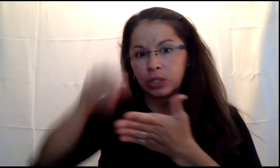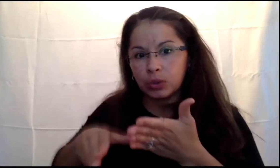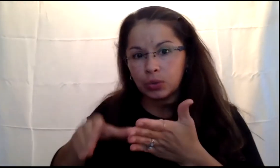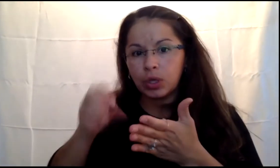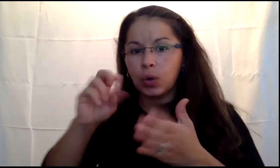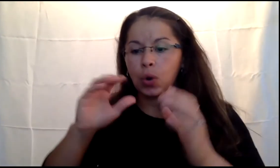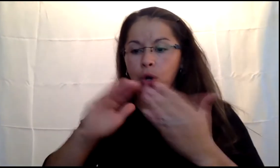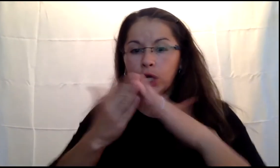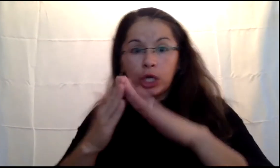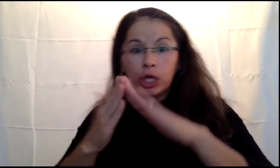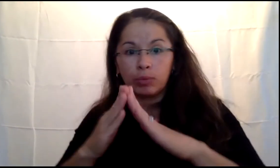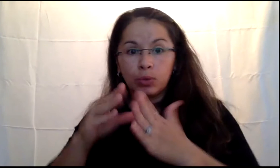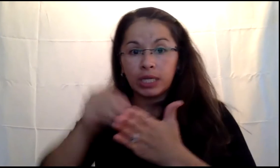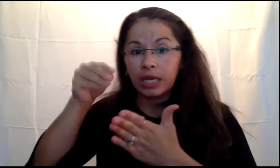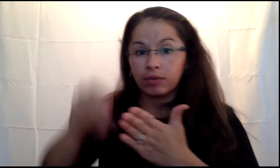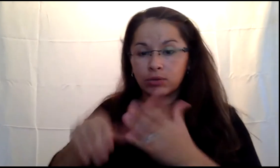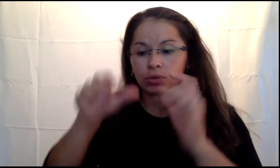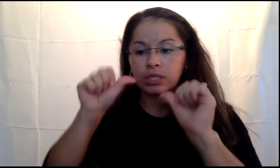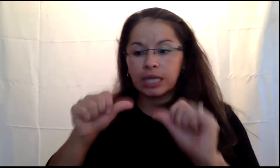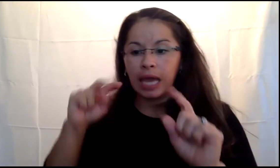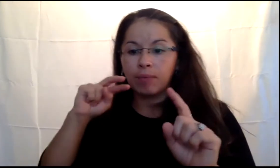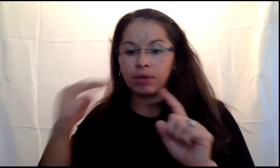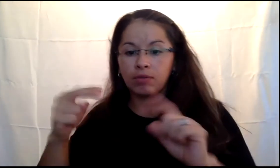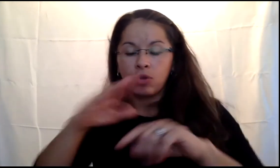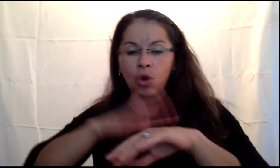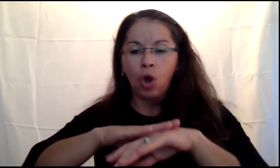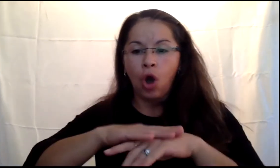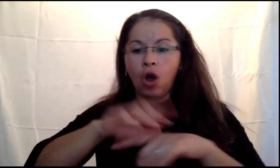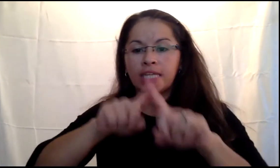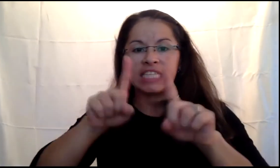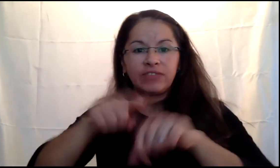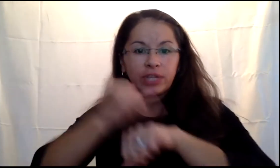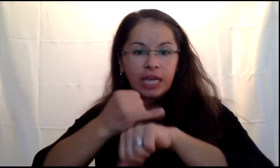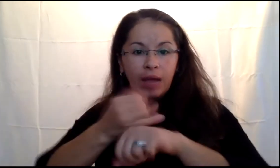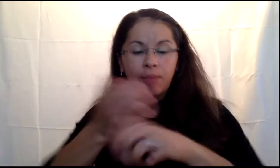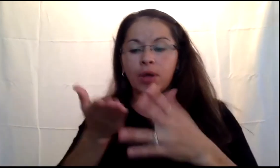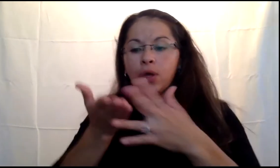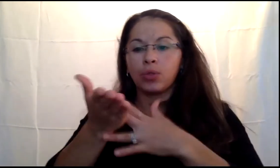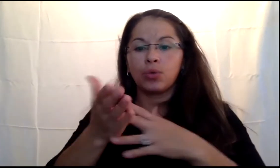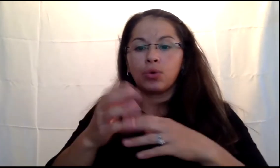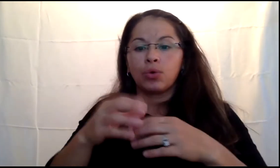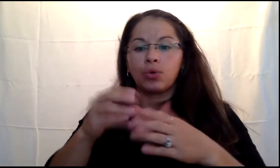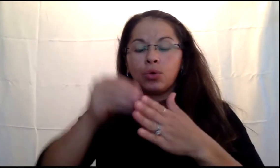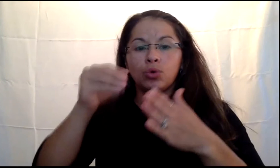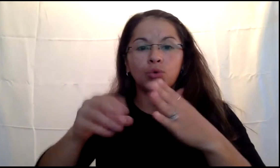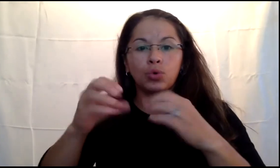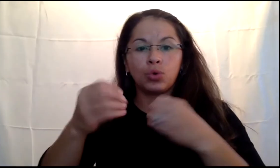given campus through student organizations. I know that Jody, at your institution, there may be different kinds of